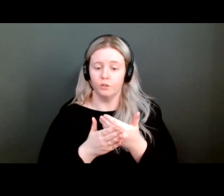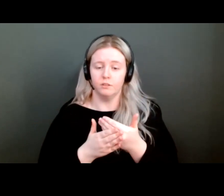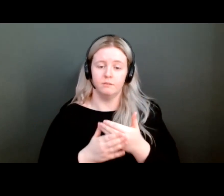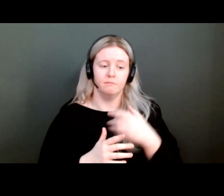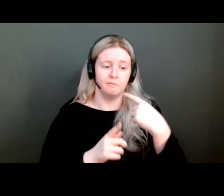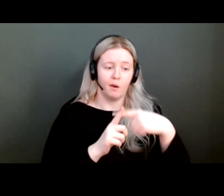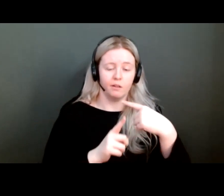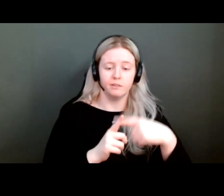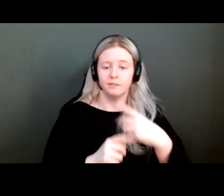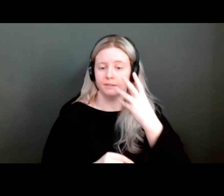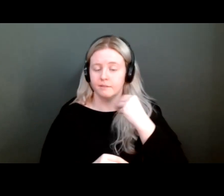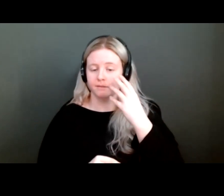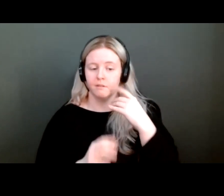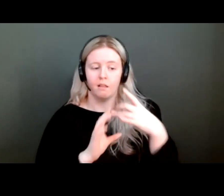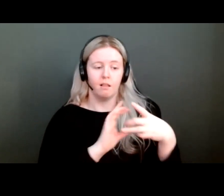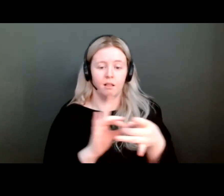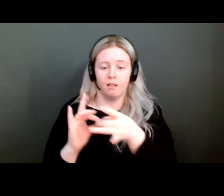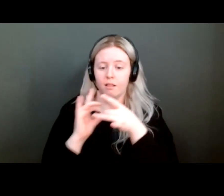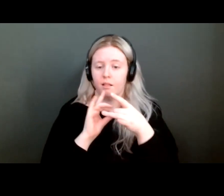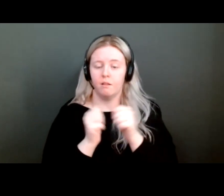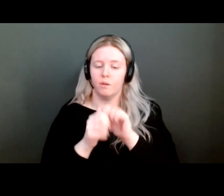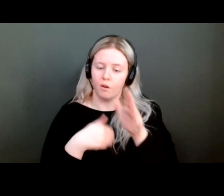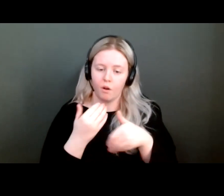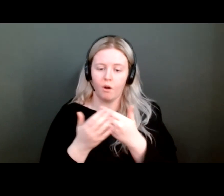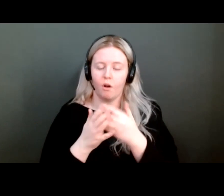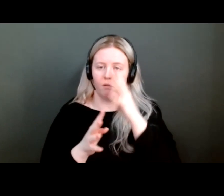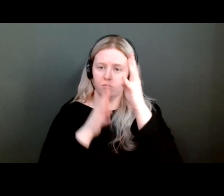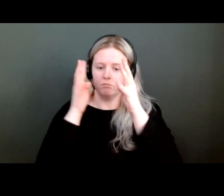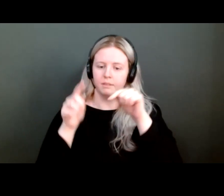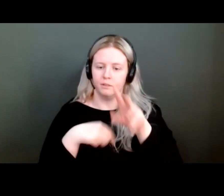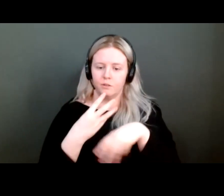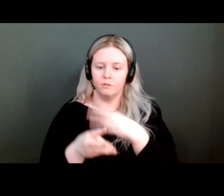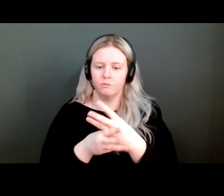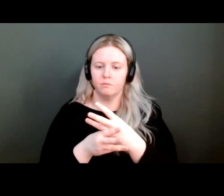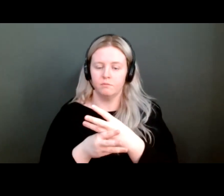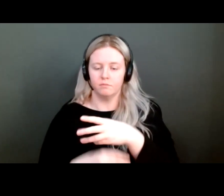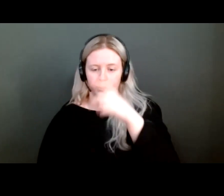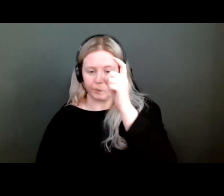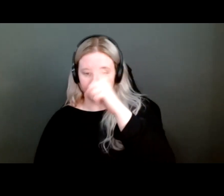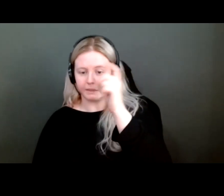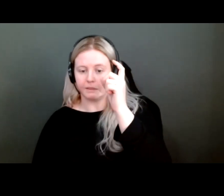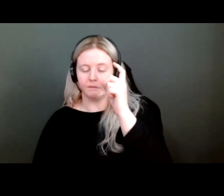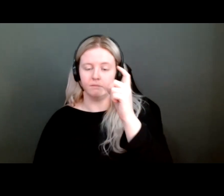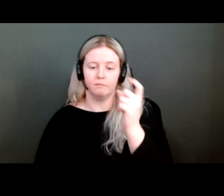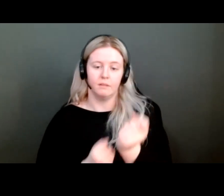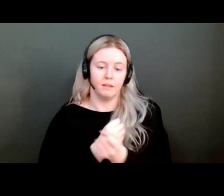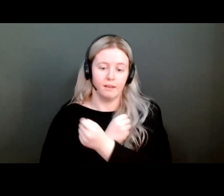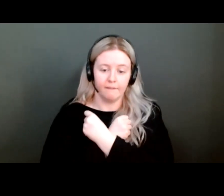and harmony with all the creation. Wisdom, love,